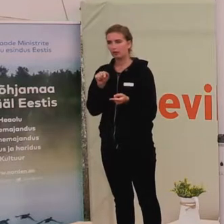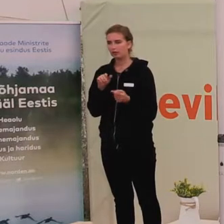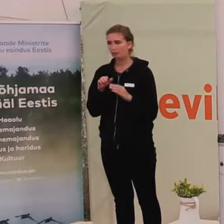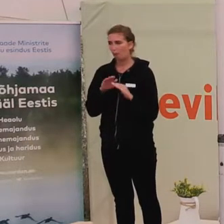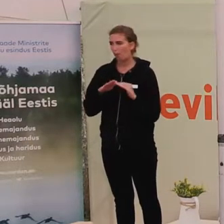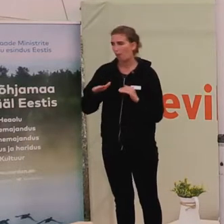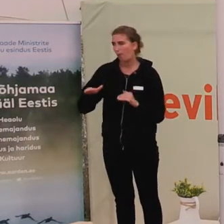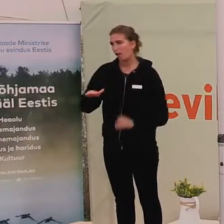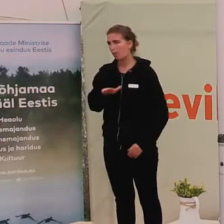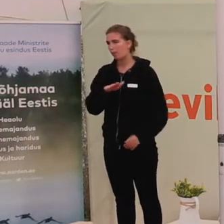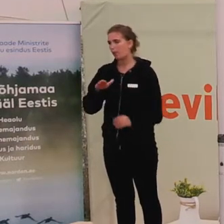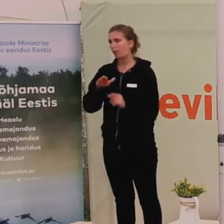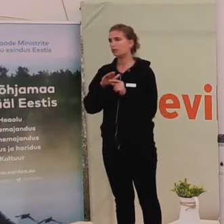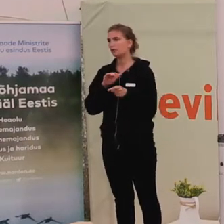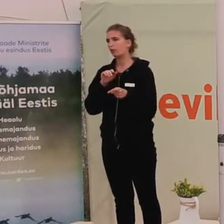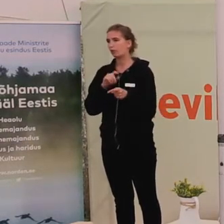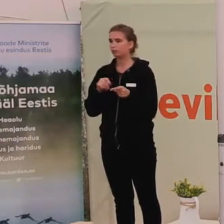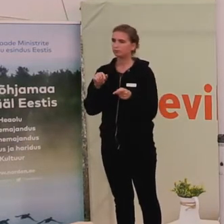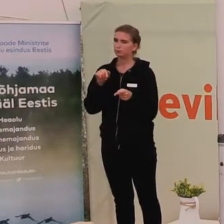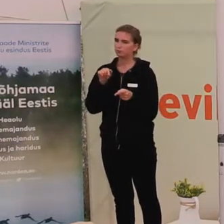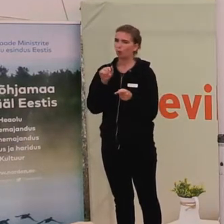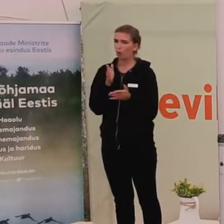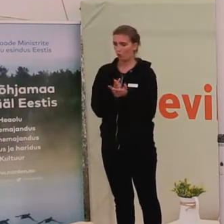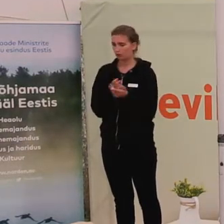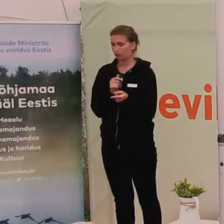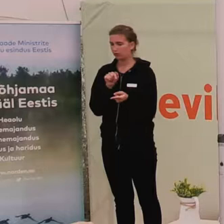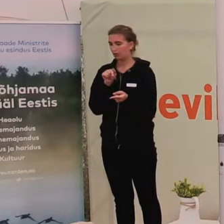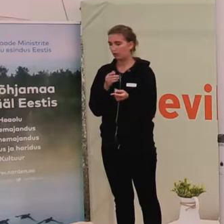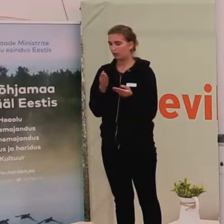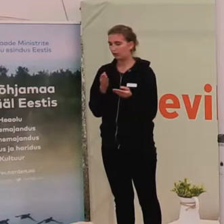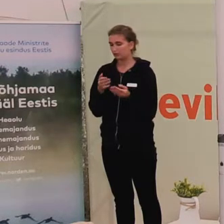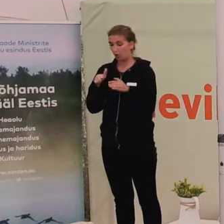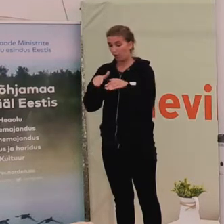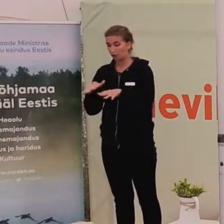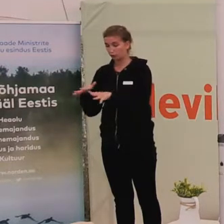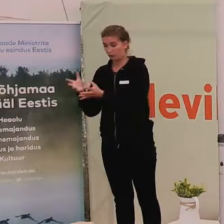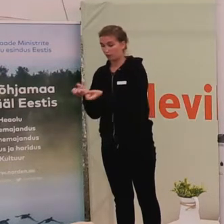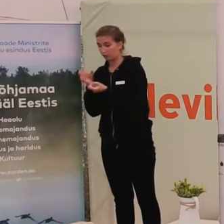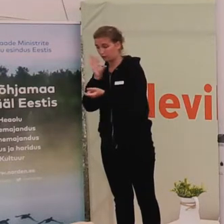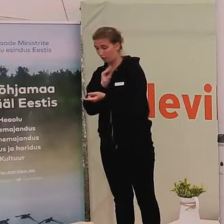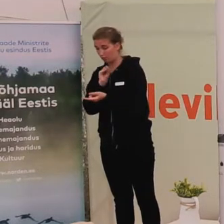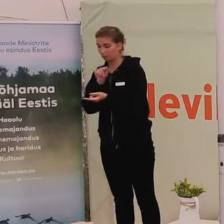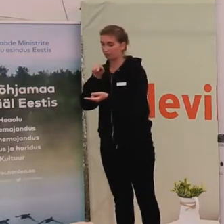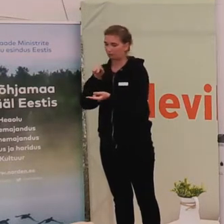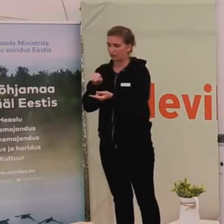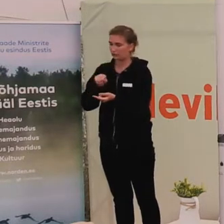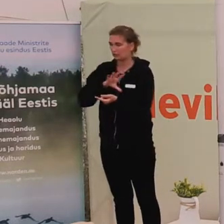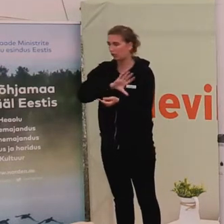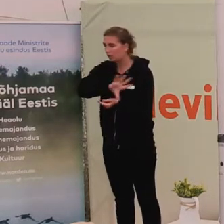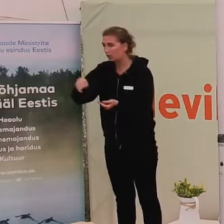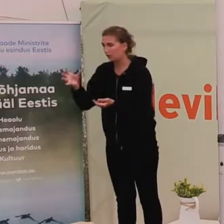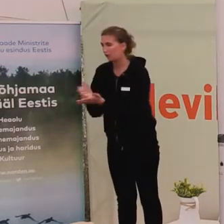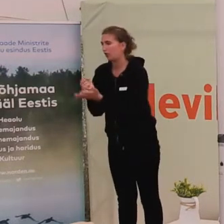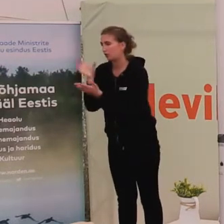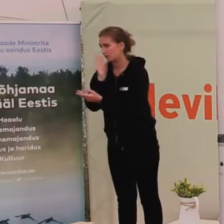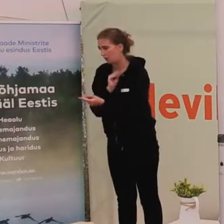together brands, suppliers, traders and recyclers to make decisions that is a win-win for everyone. So